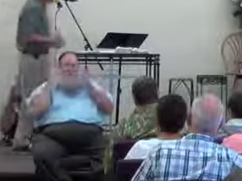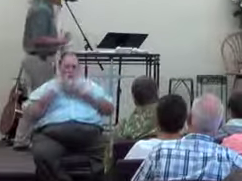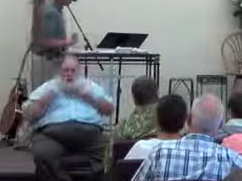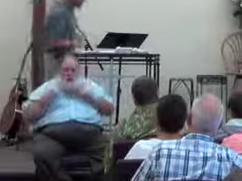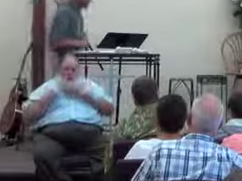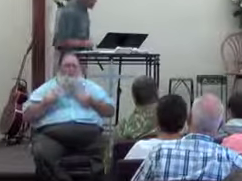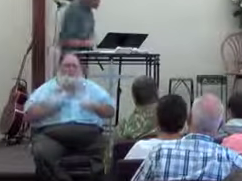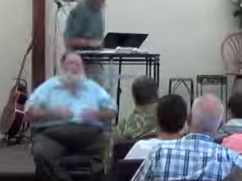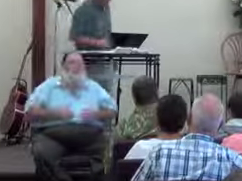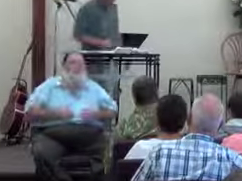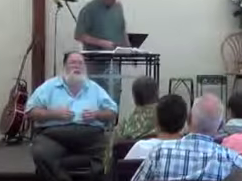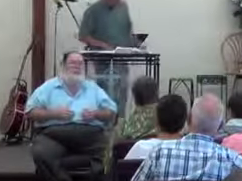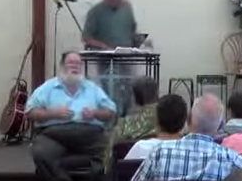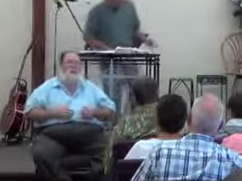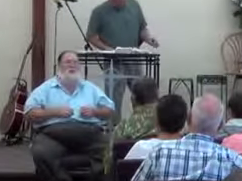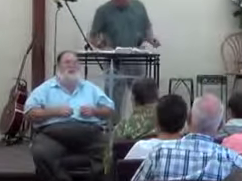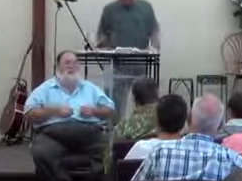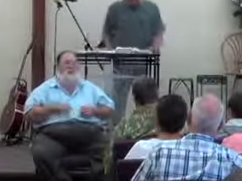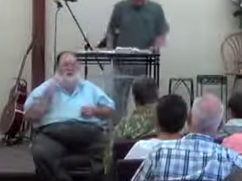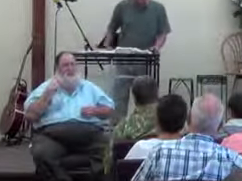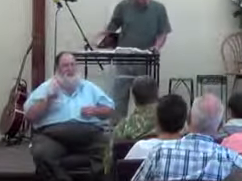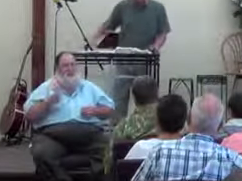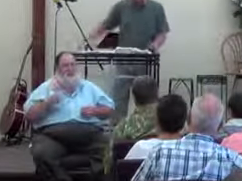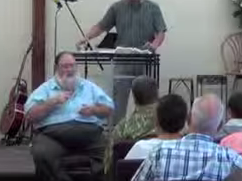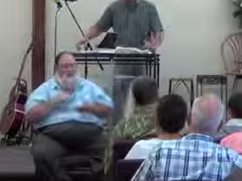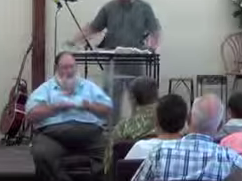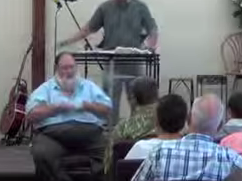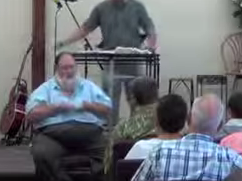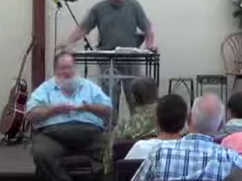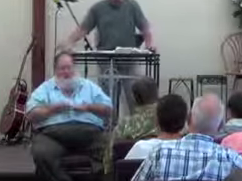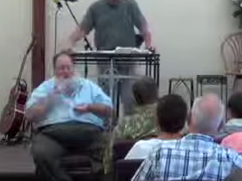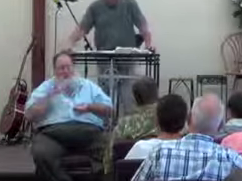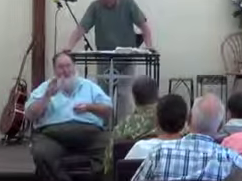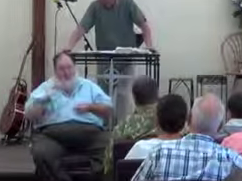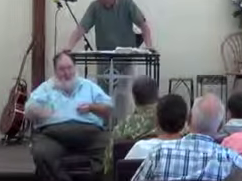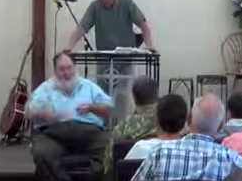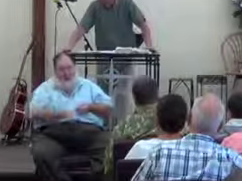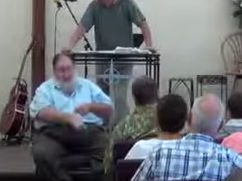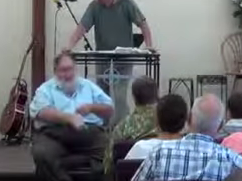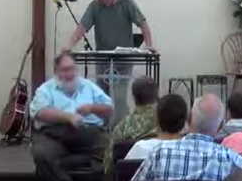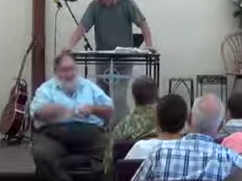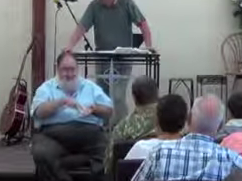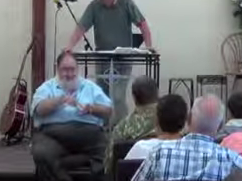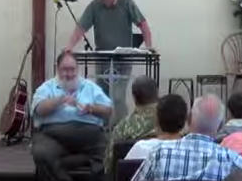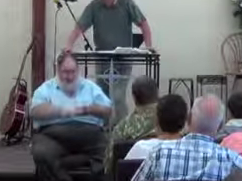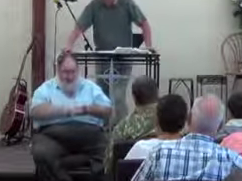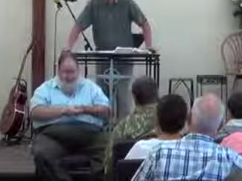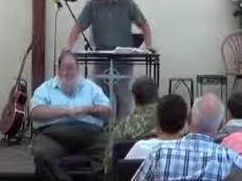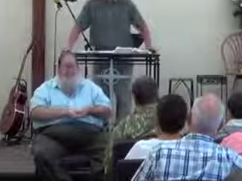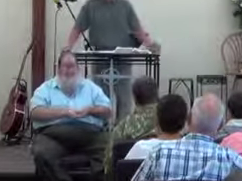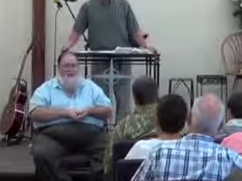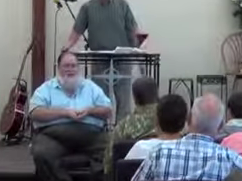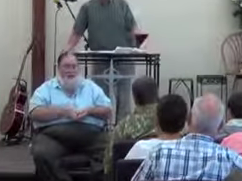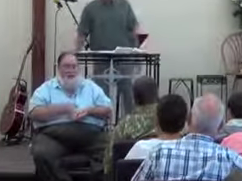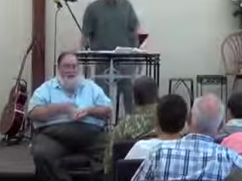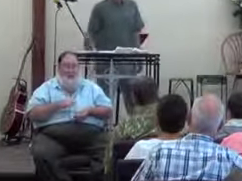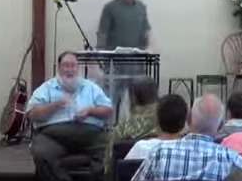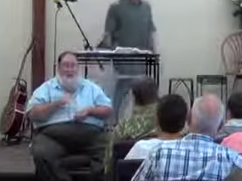he literally, I can picture him falling over. It says his legs gave away. And I bet he was a little